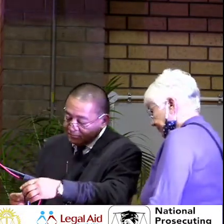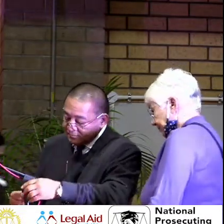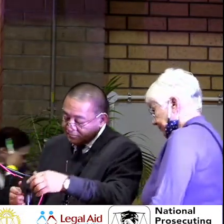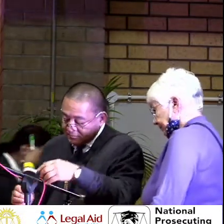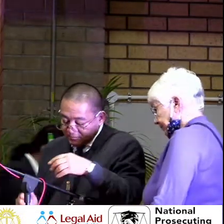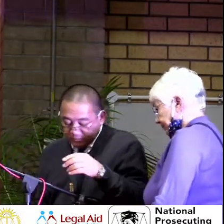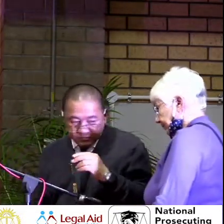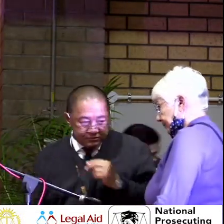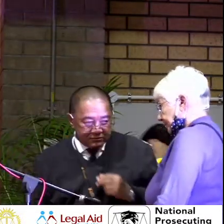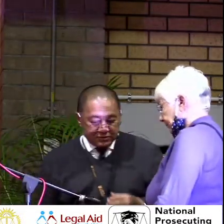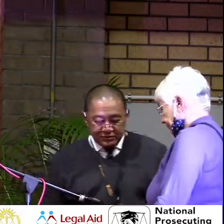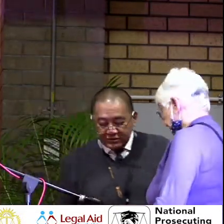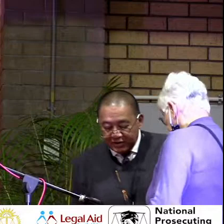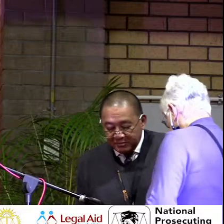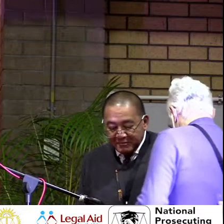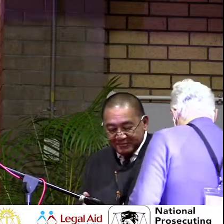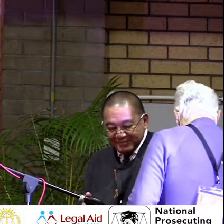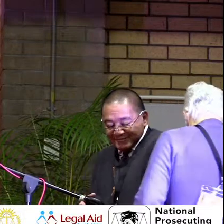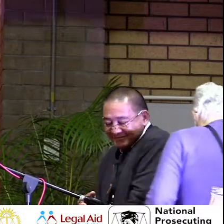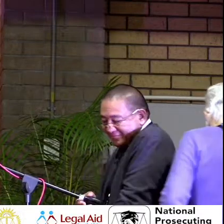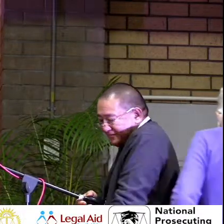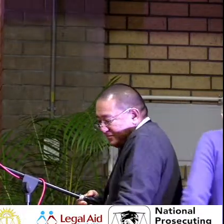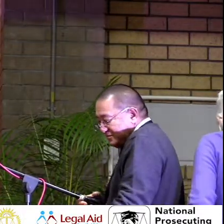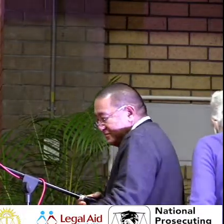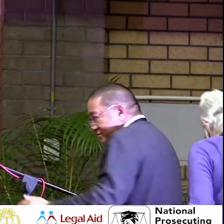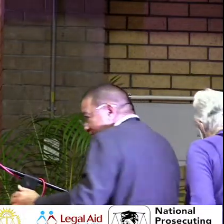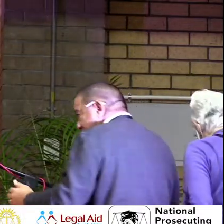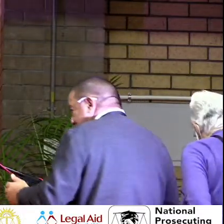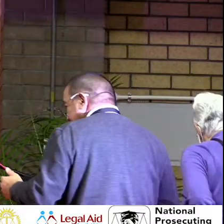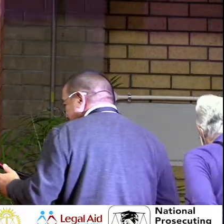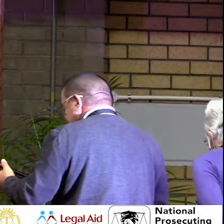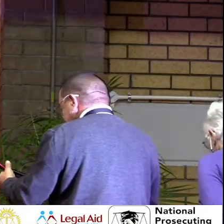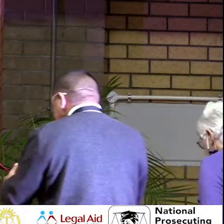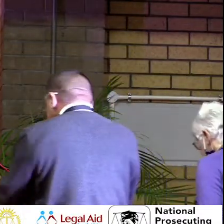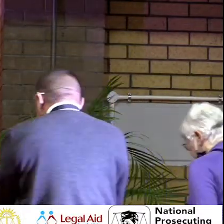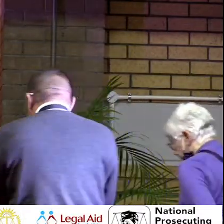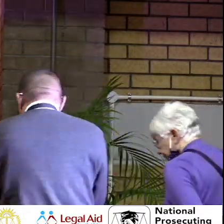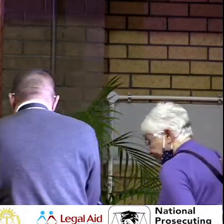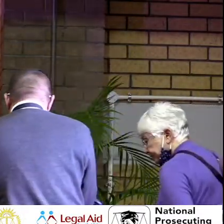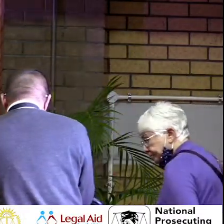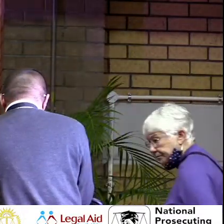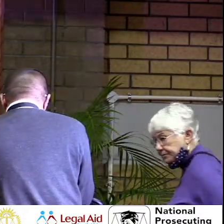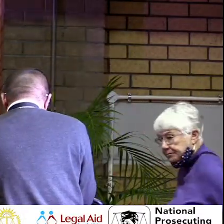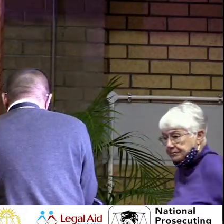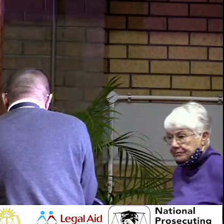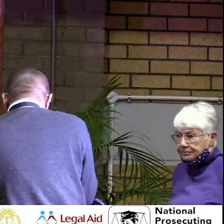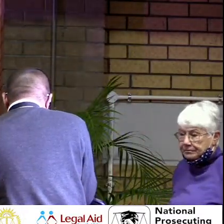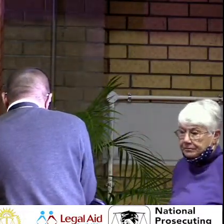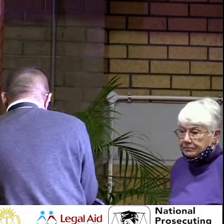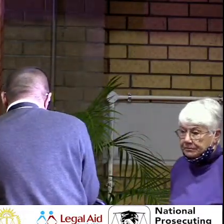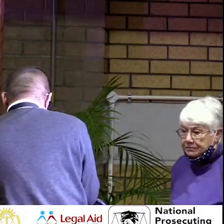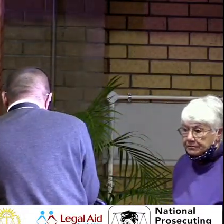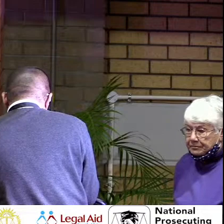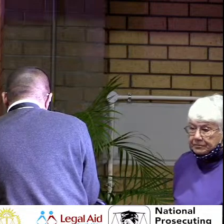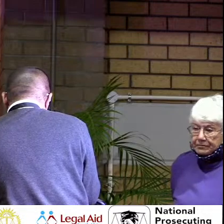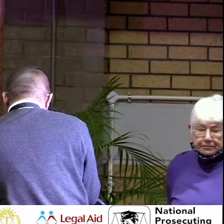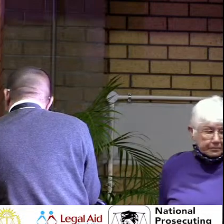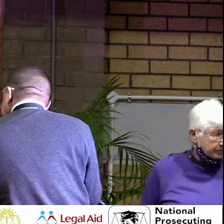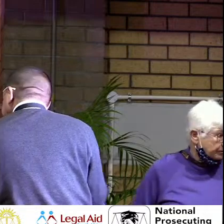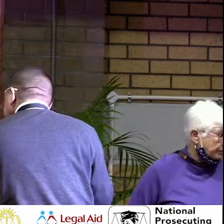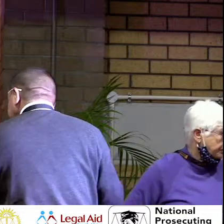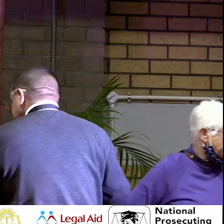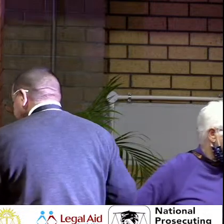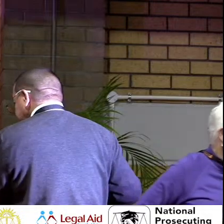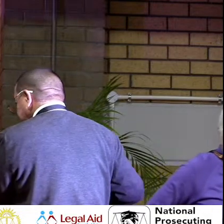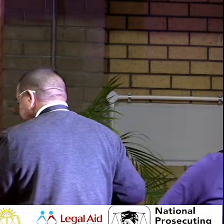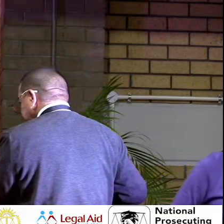ngoku uyafika enkundleni uzofaka isicelo. Akho mntu ozothi goduka ungafumenanga ukhuselo lakho